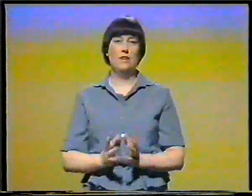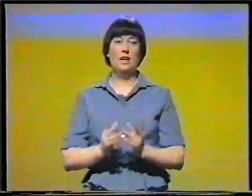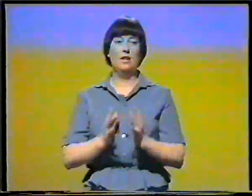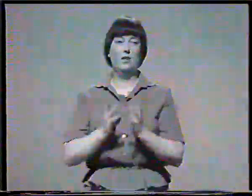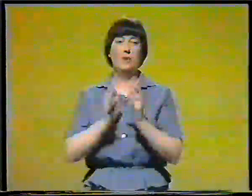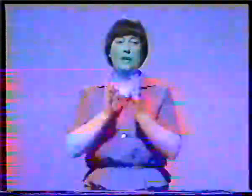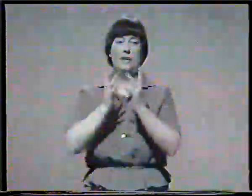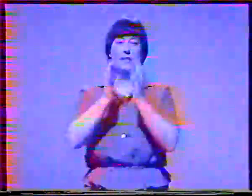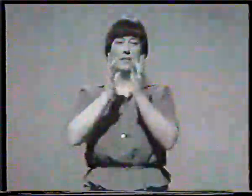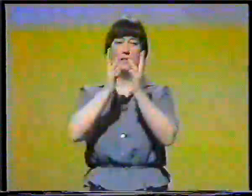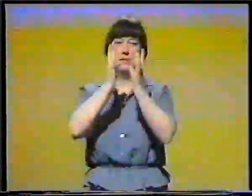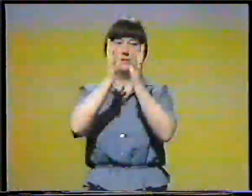Fire or blaze.